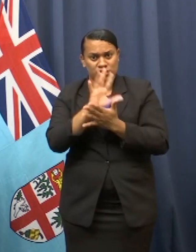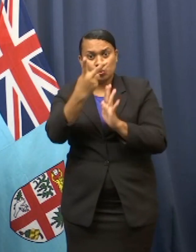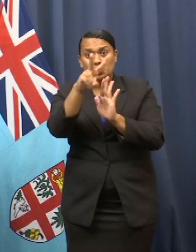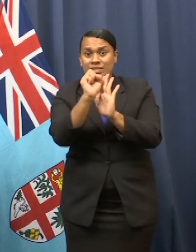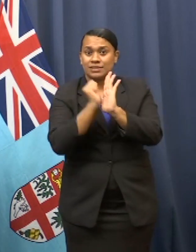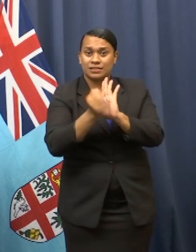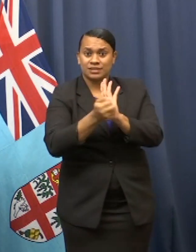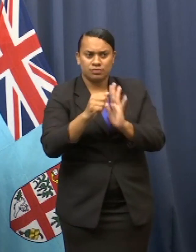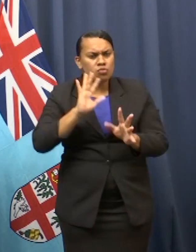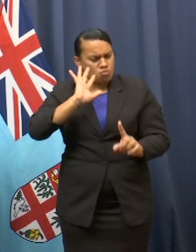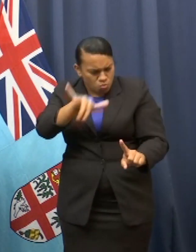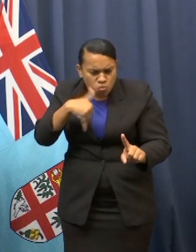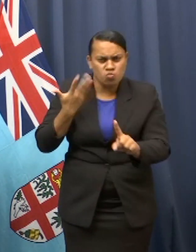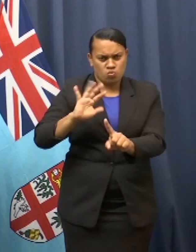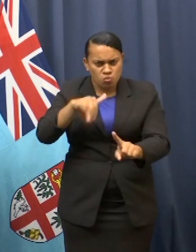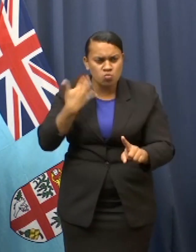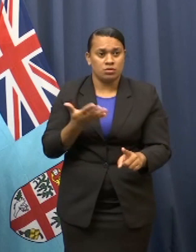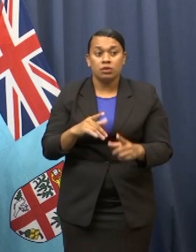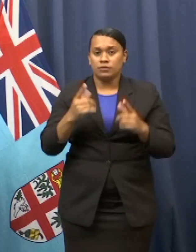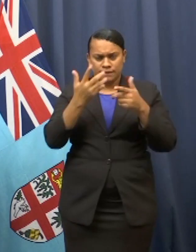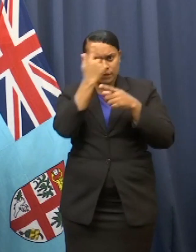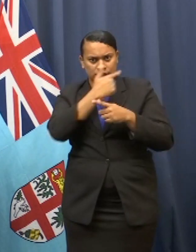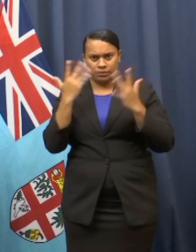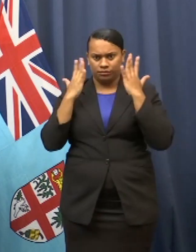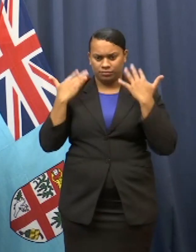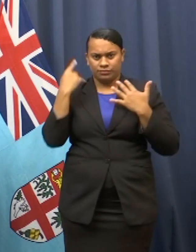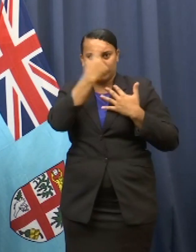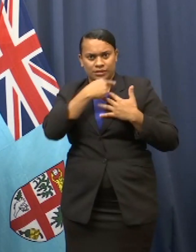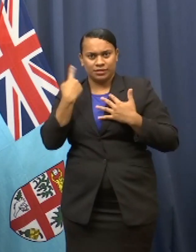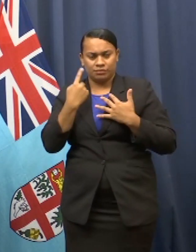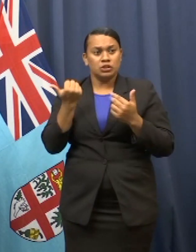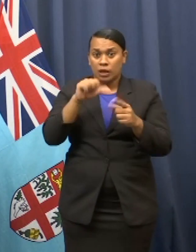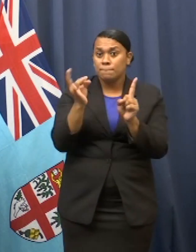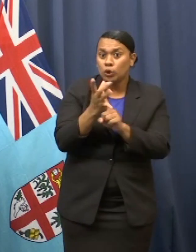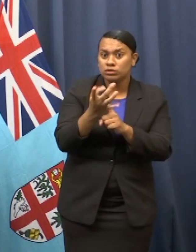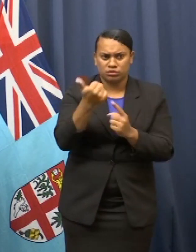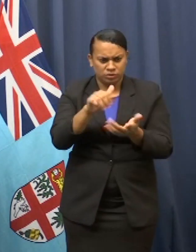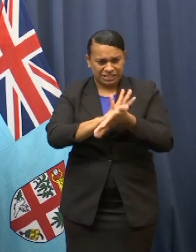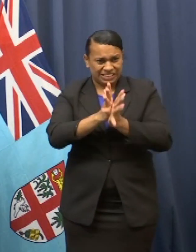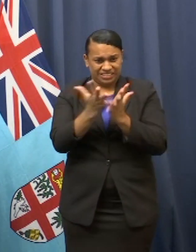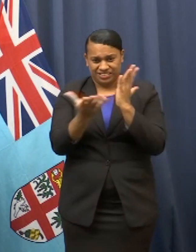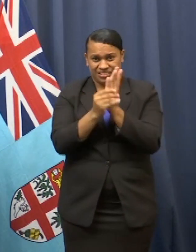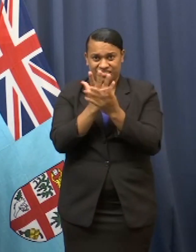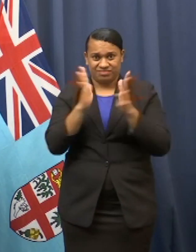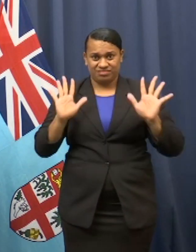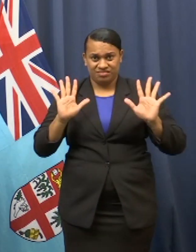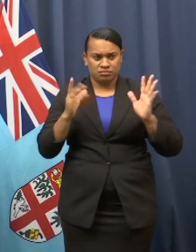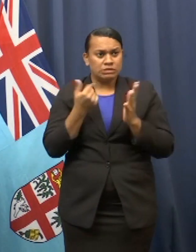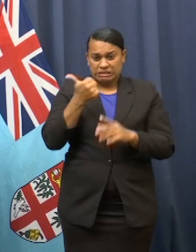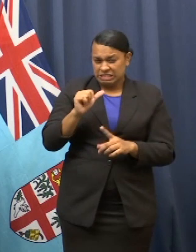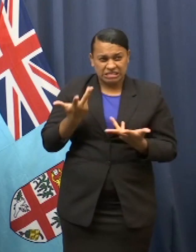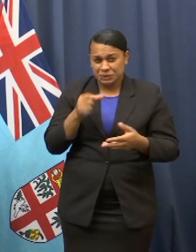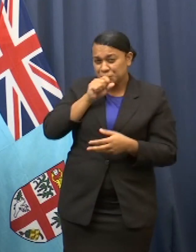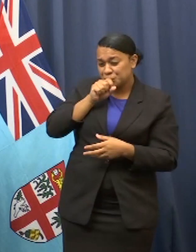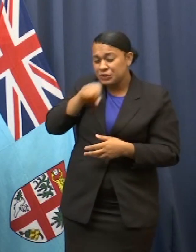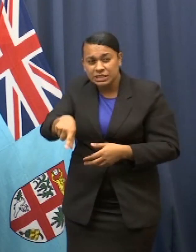can. Do not touch your face, especially if your hands are dirty. If you need to spit,